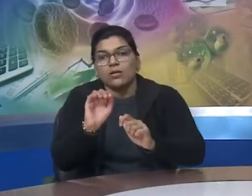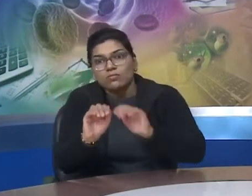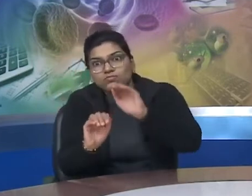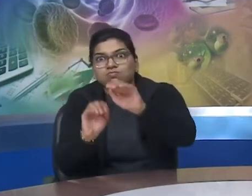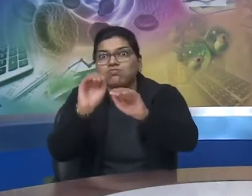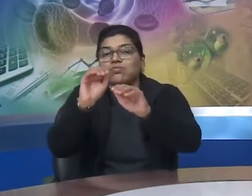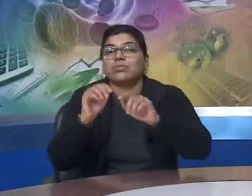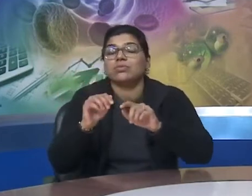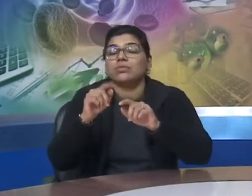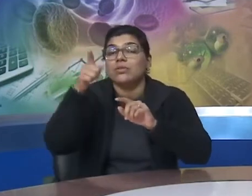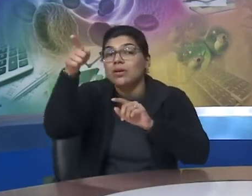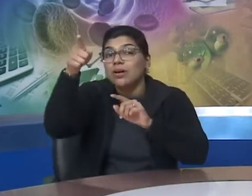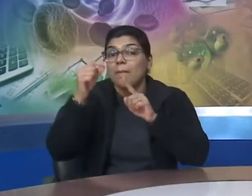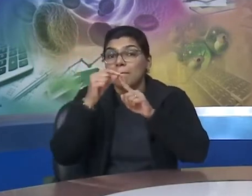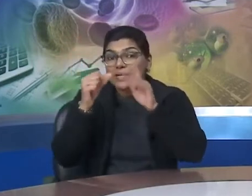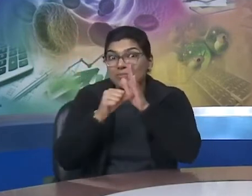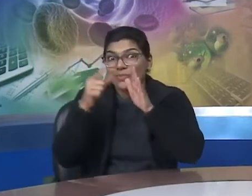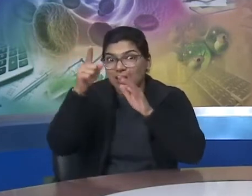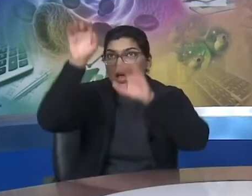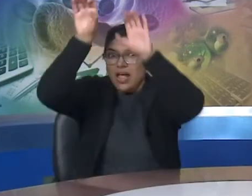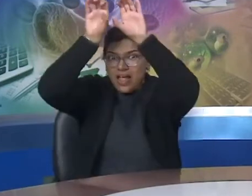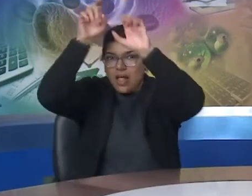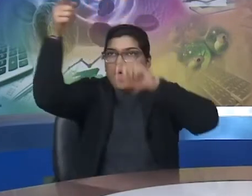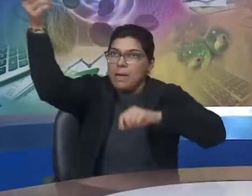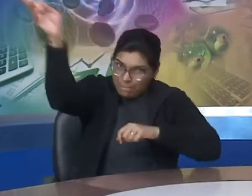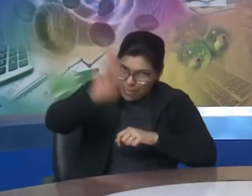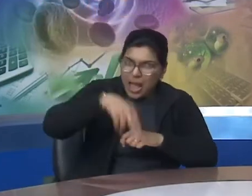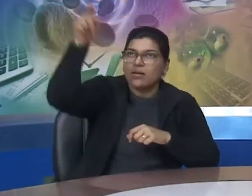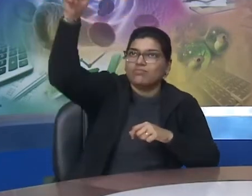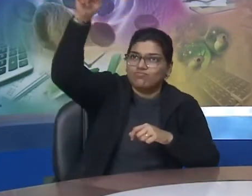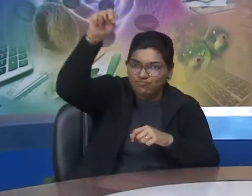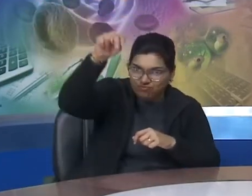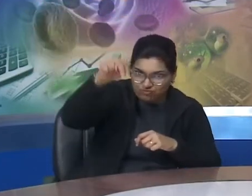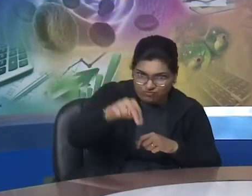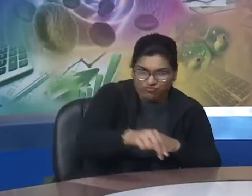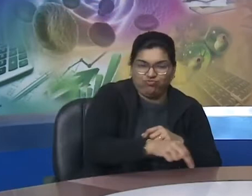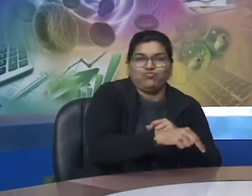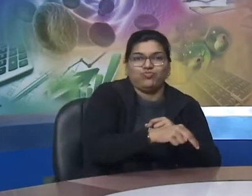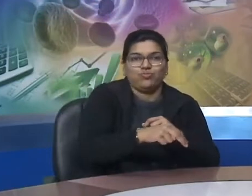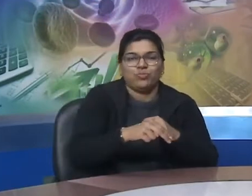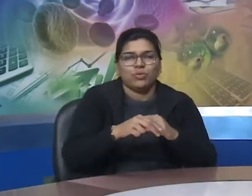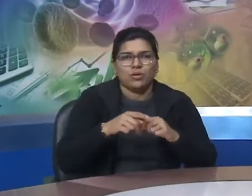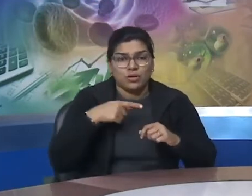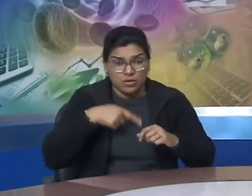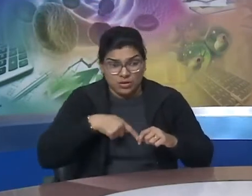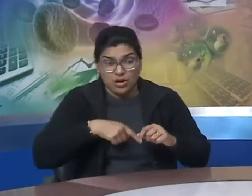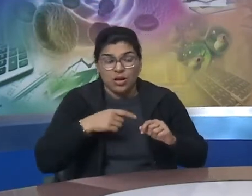in and help the headmaster